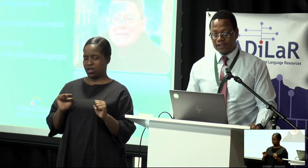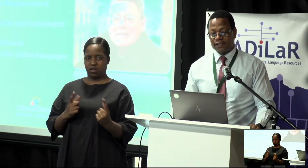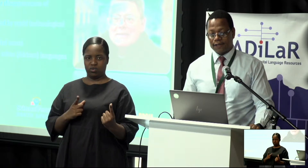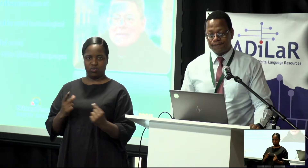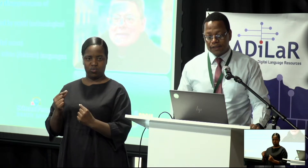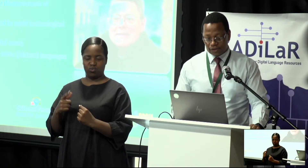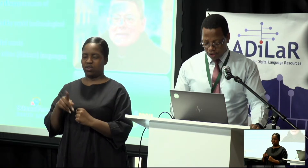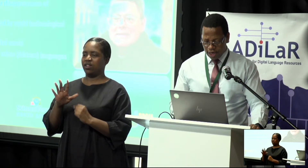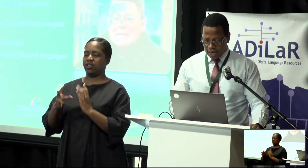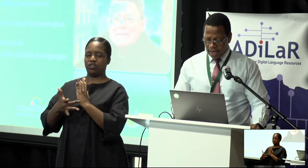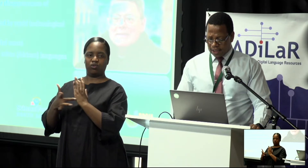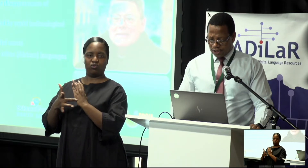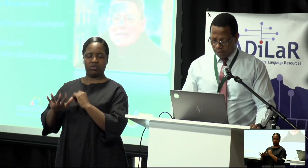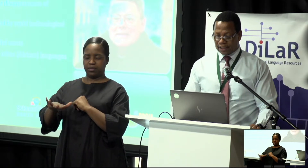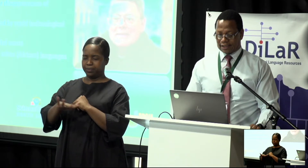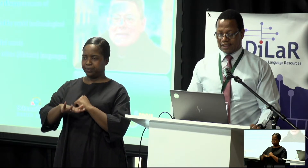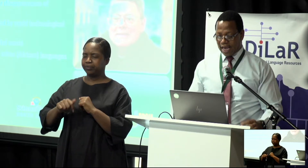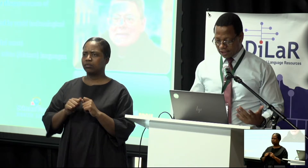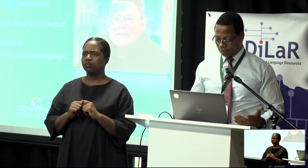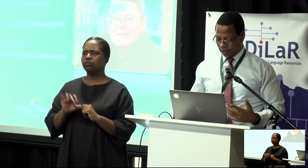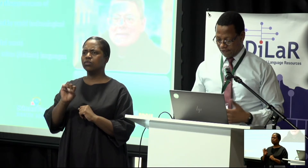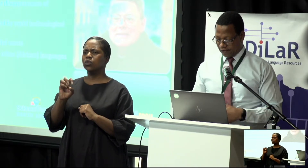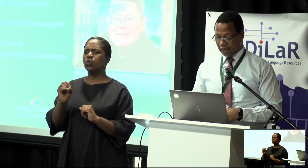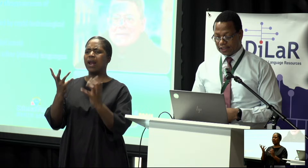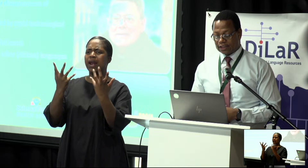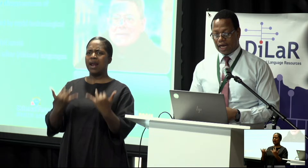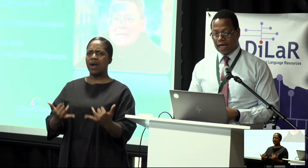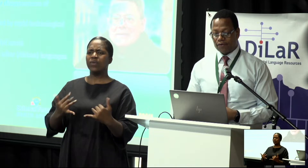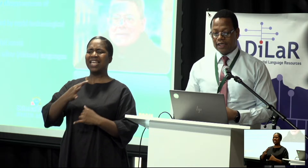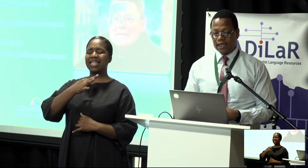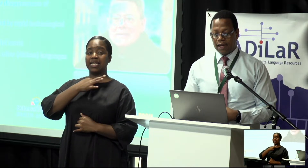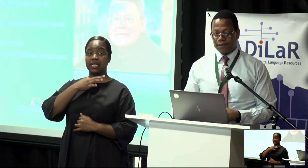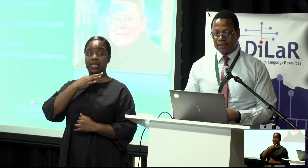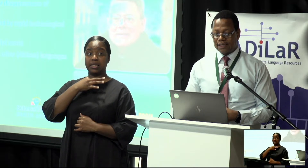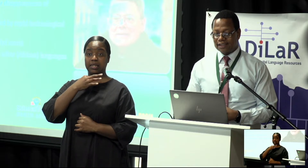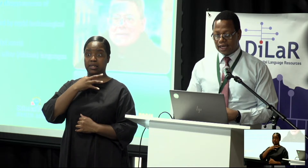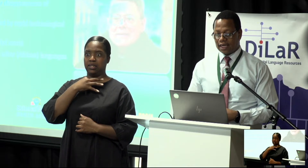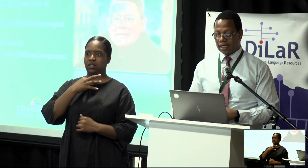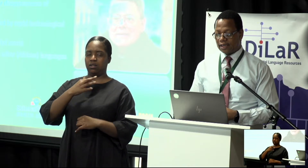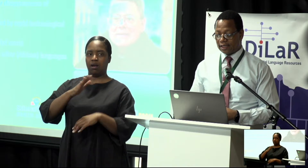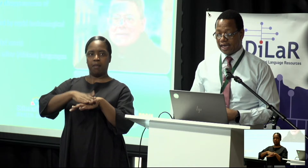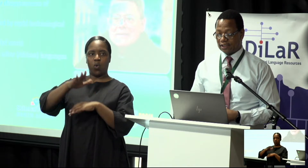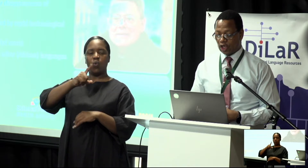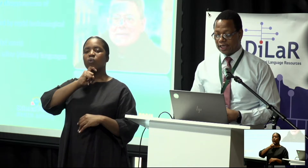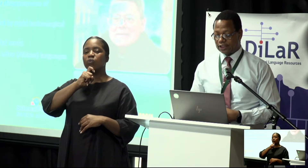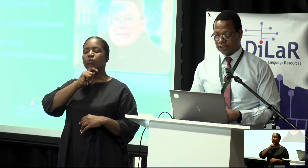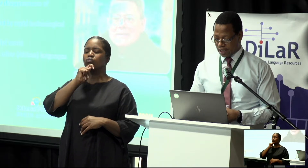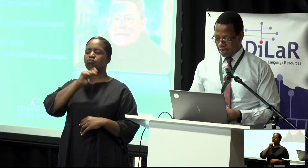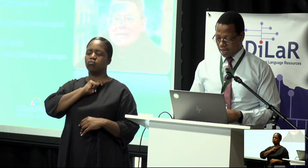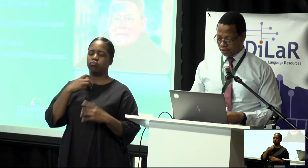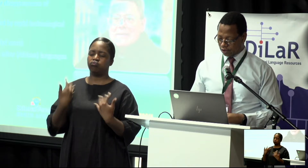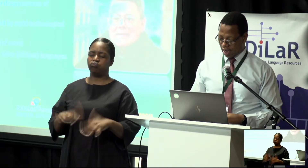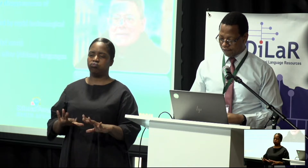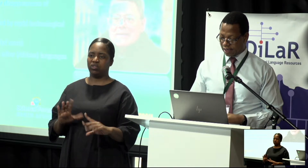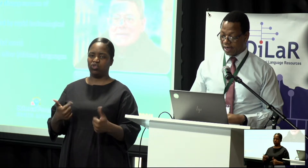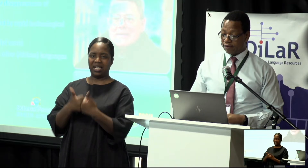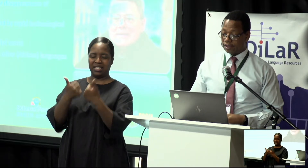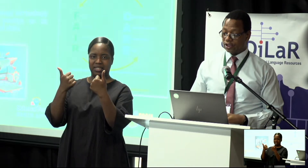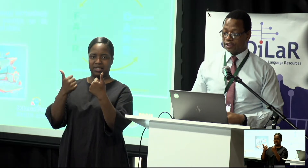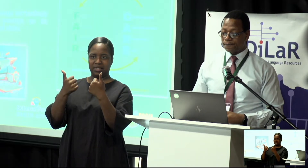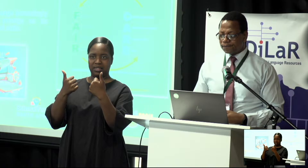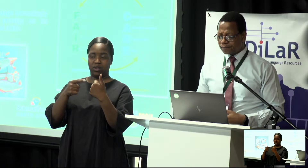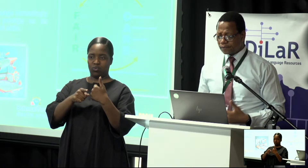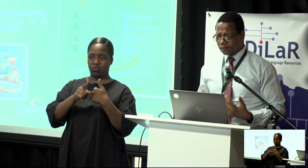cyber infrastructure. So the dominance, the hegemony of English really presents a real challenge to